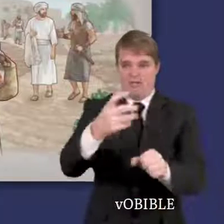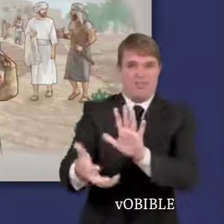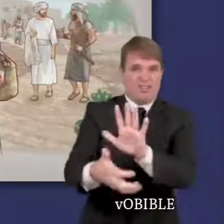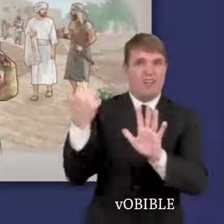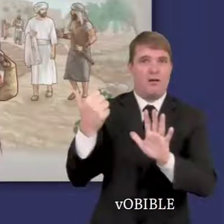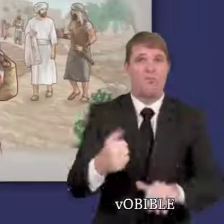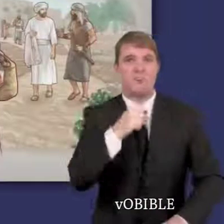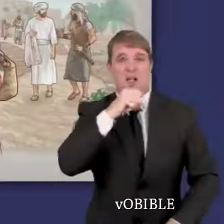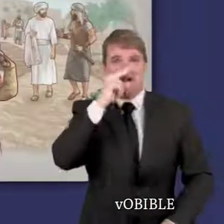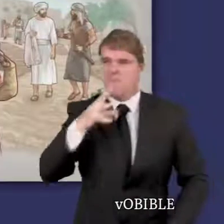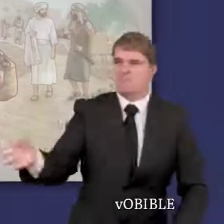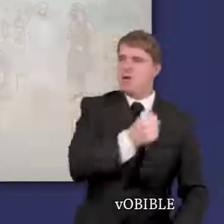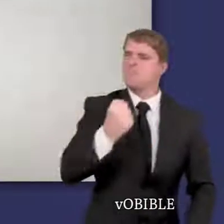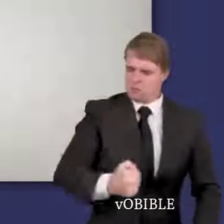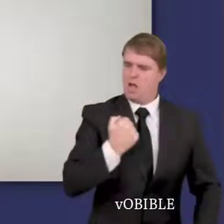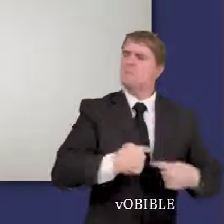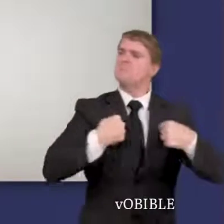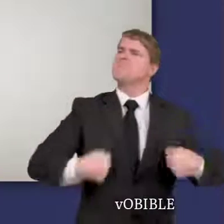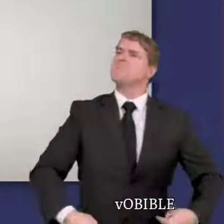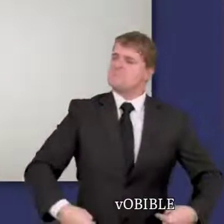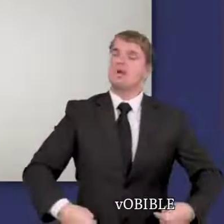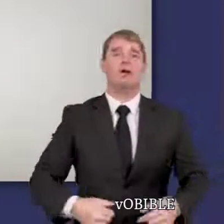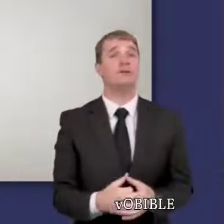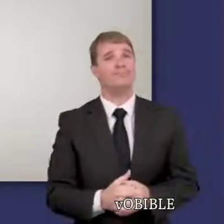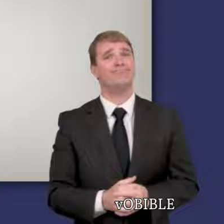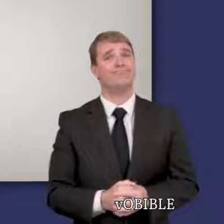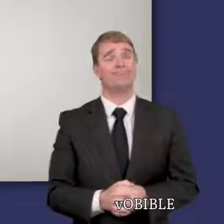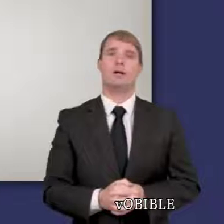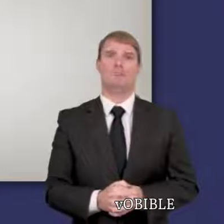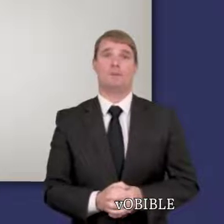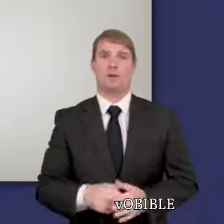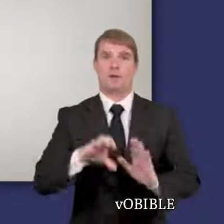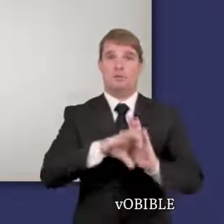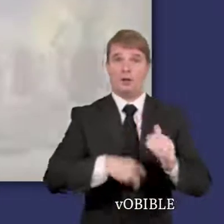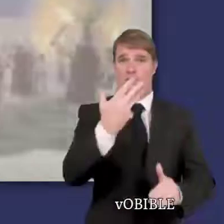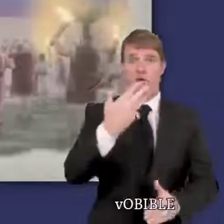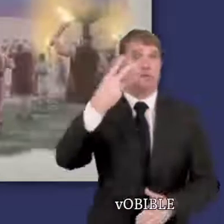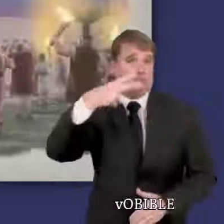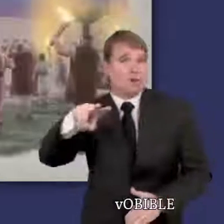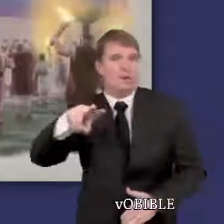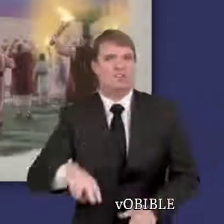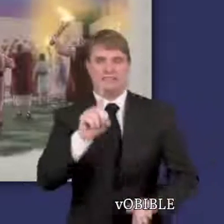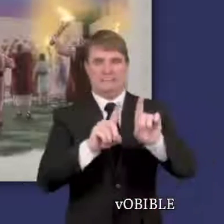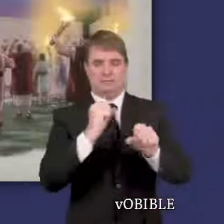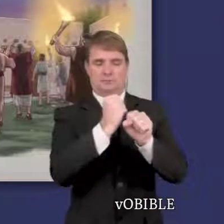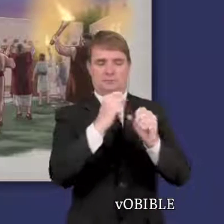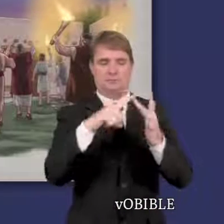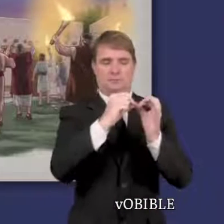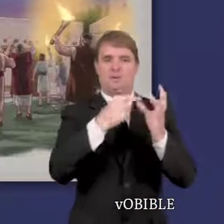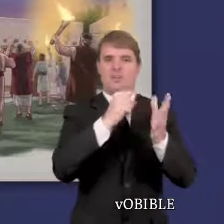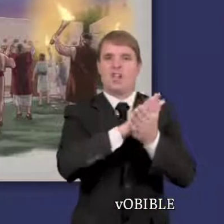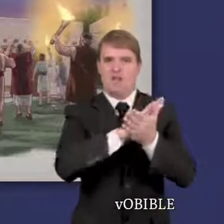Jonathan to be their priest. In chapters 19 and 20, men of the Benjaminite city of Gibeah